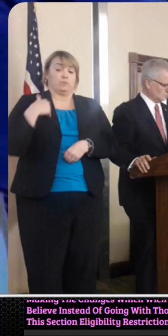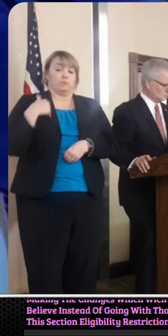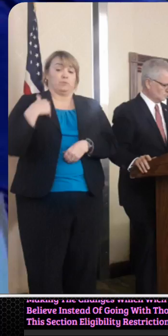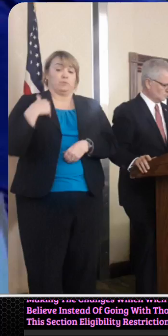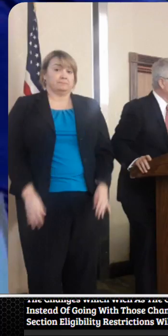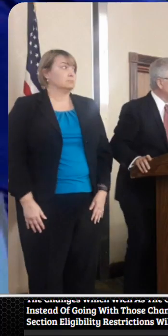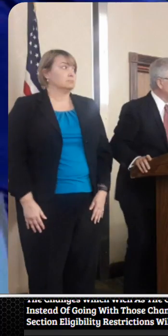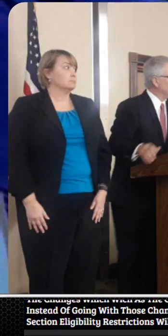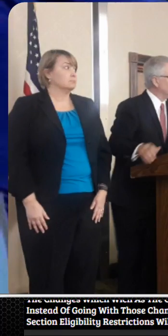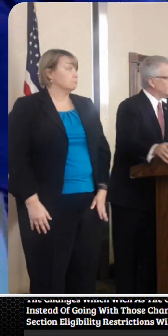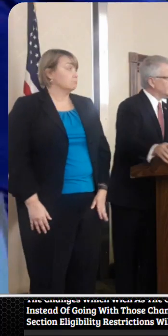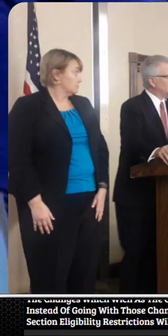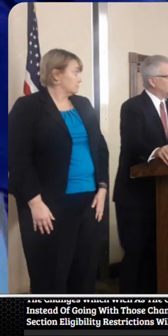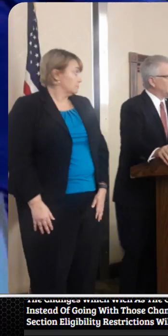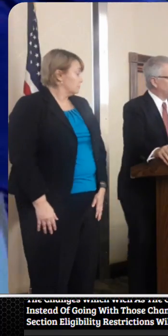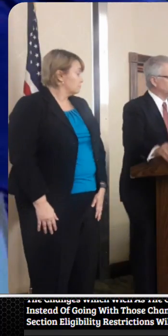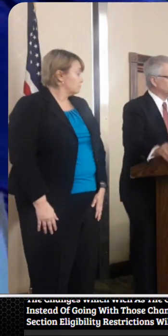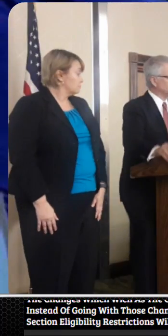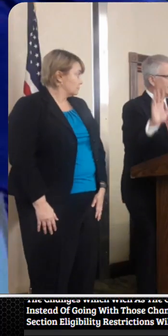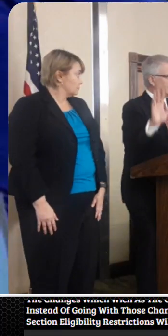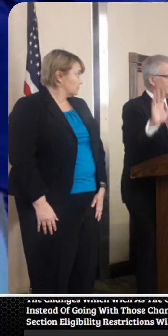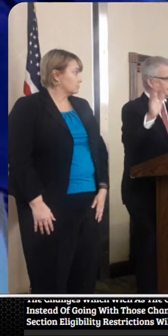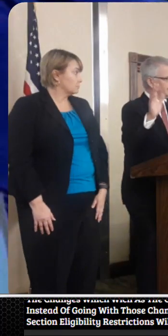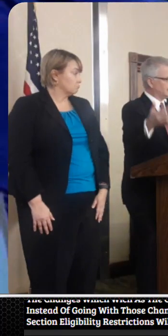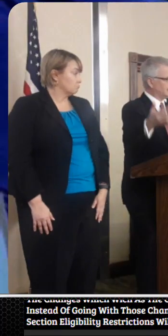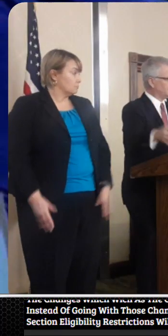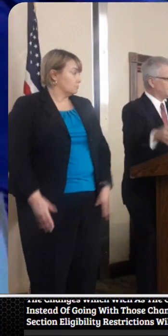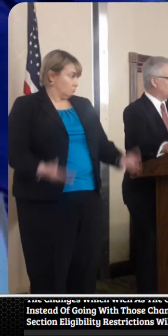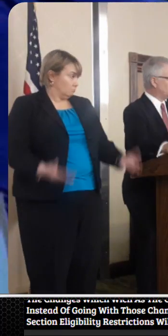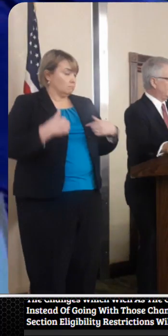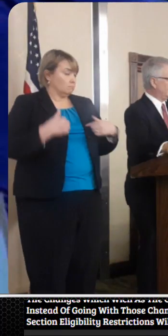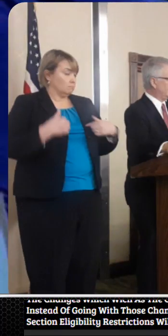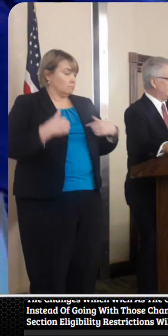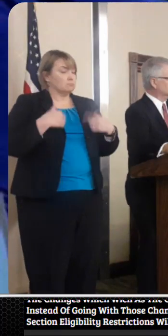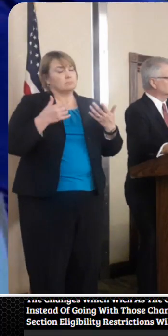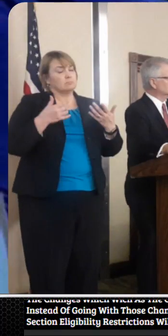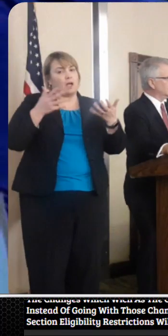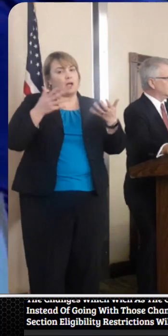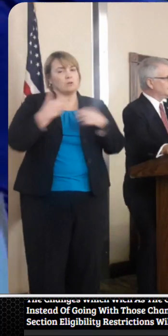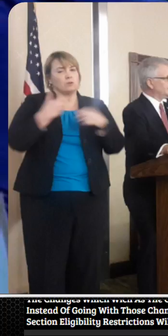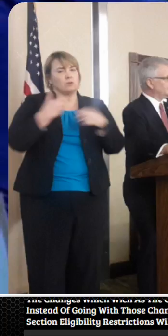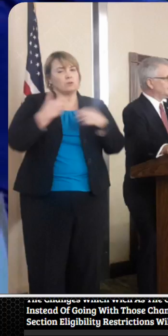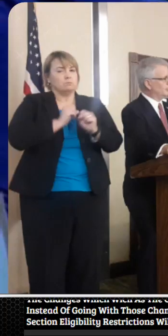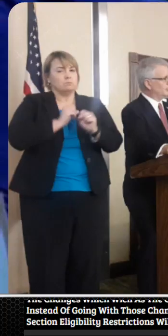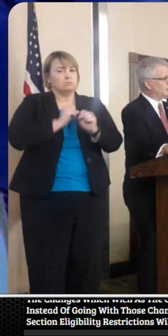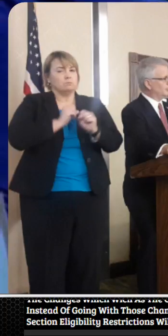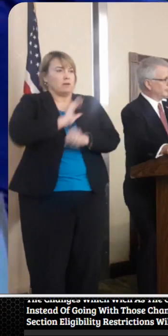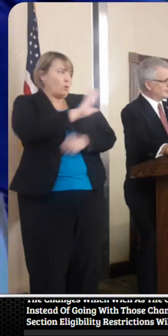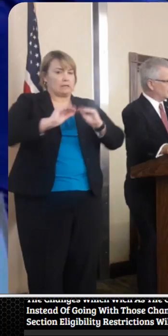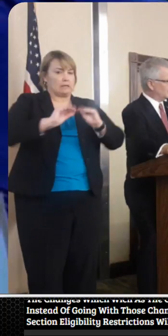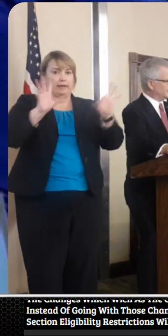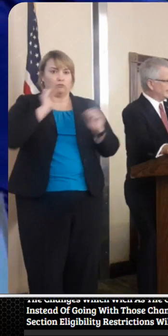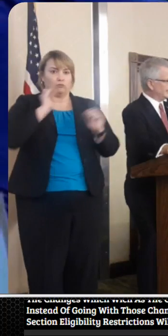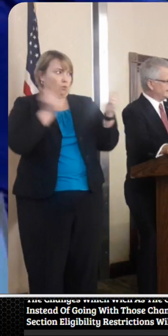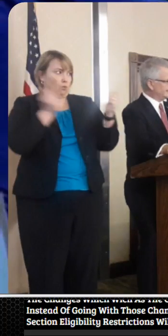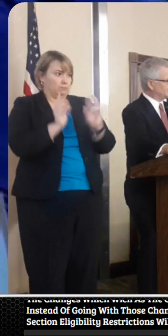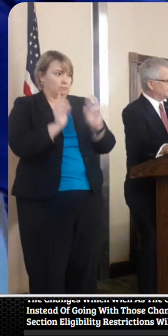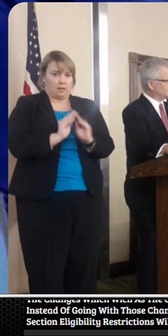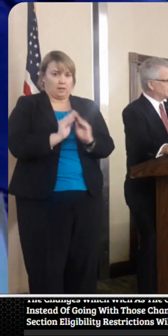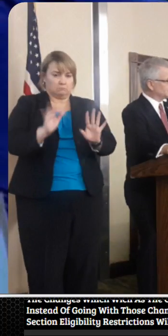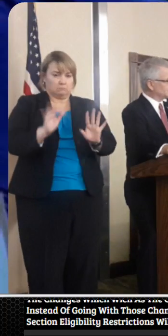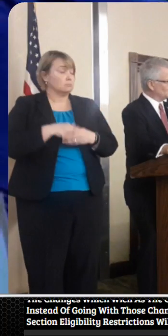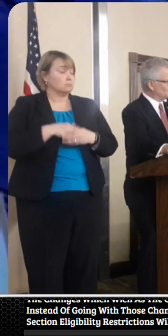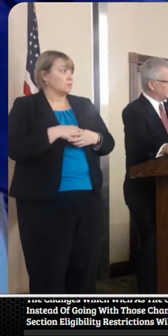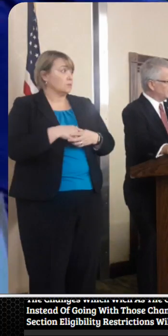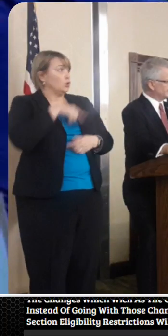Secretary. And, yeah, if I may, for the sake of clarity for the body, noting that that's one you want to accept. You said there were two you